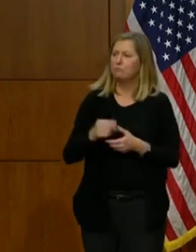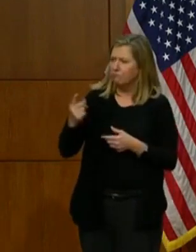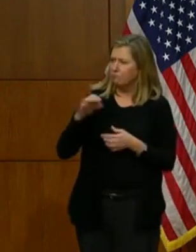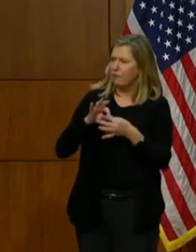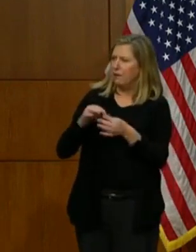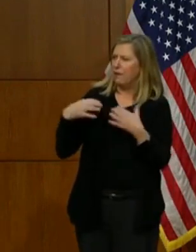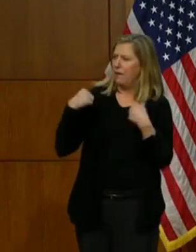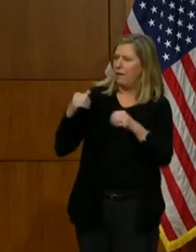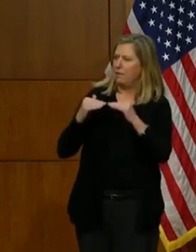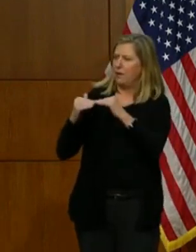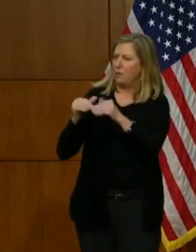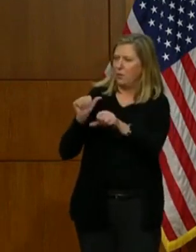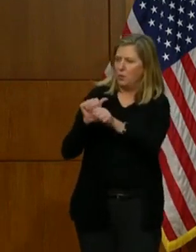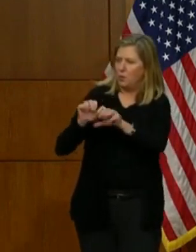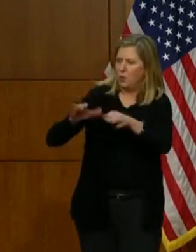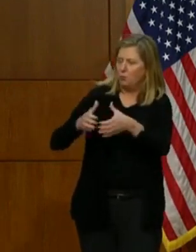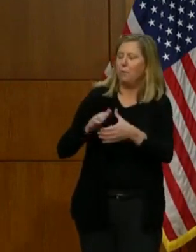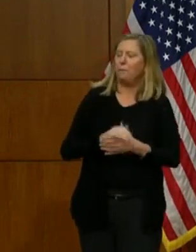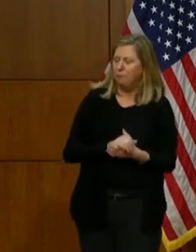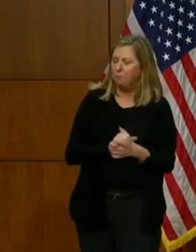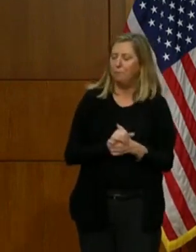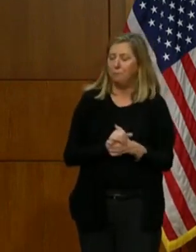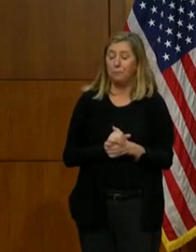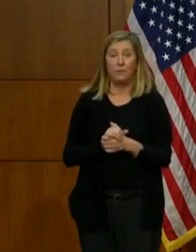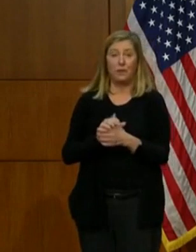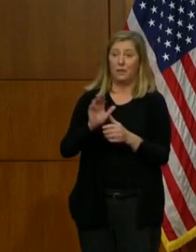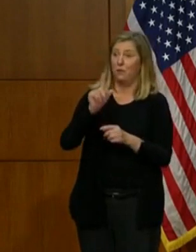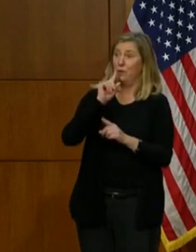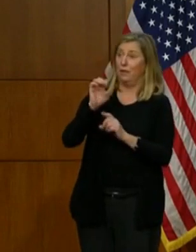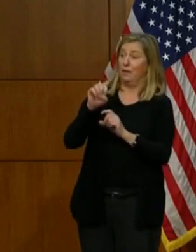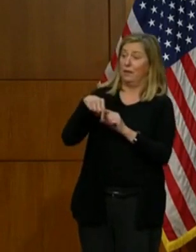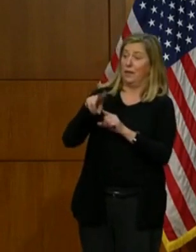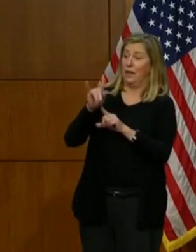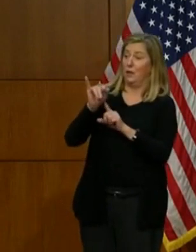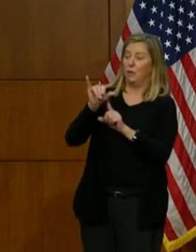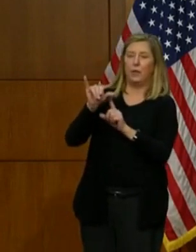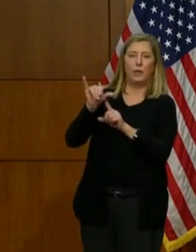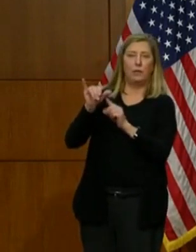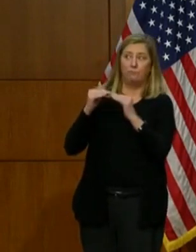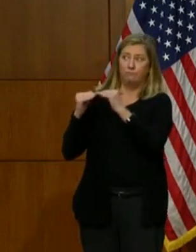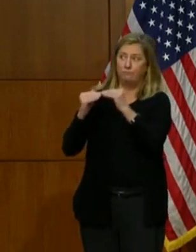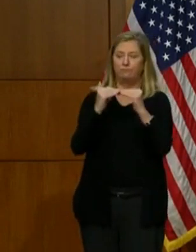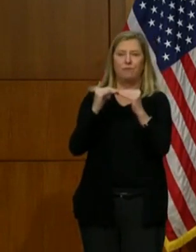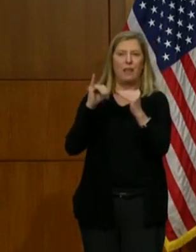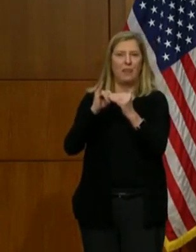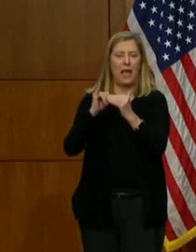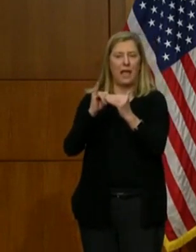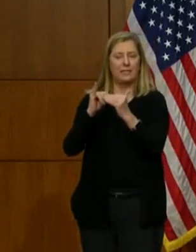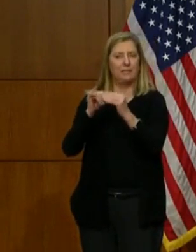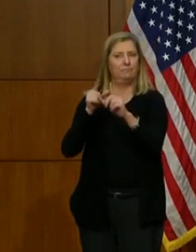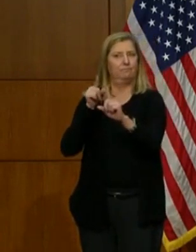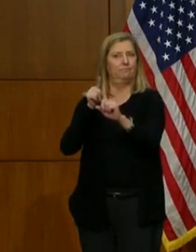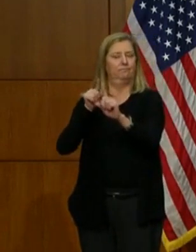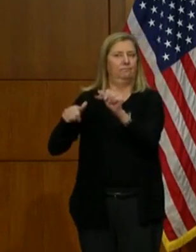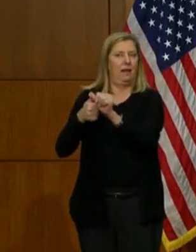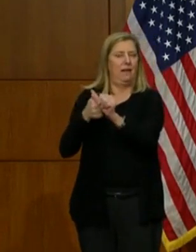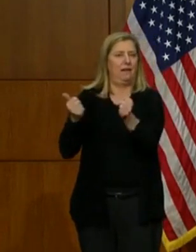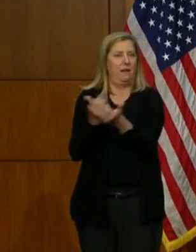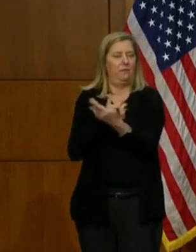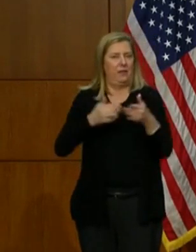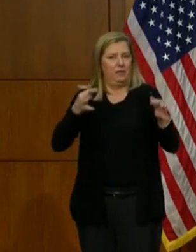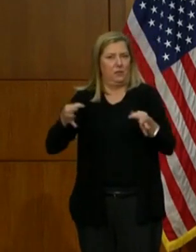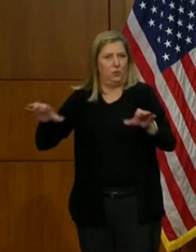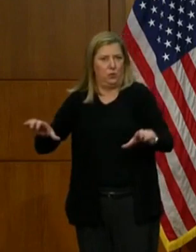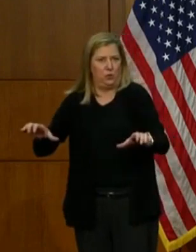Equity Working Group. As you know, equity has been one of our guiding principles since the beginning of the pandemic, and